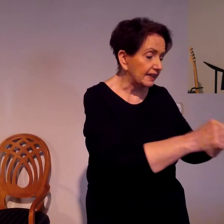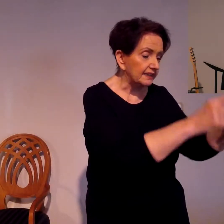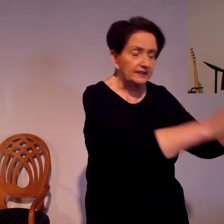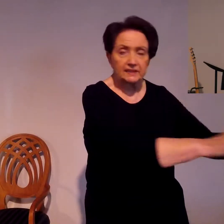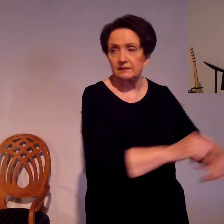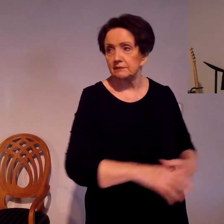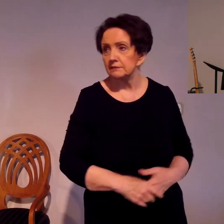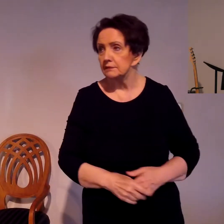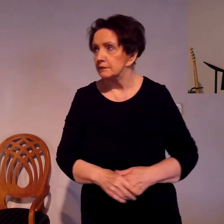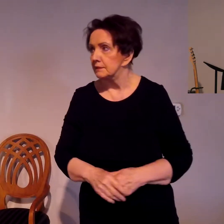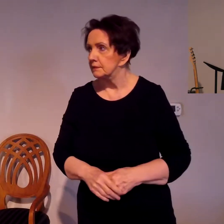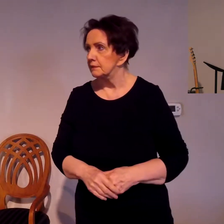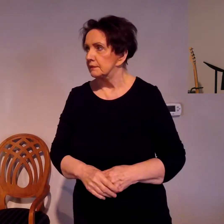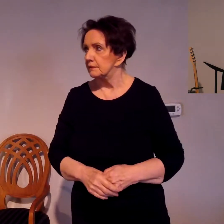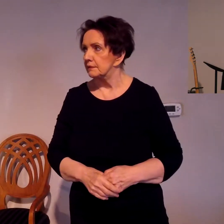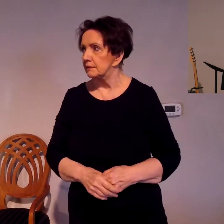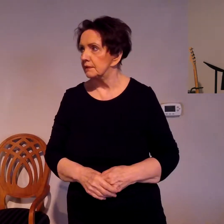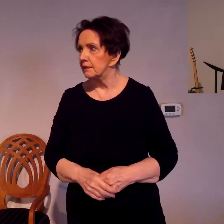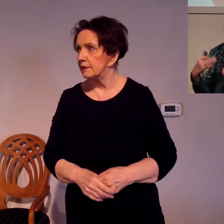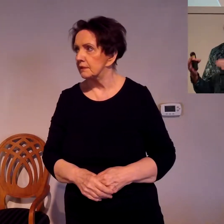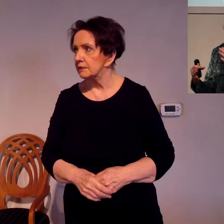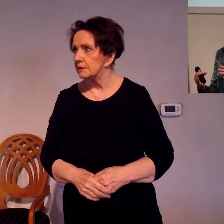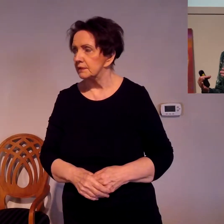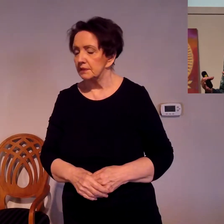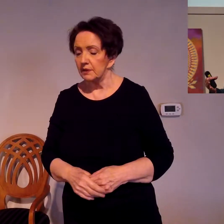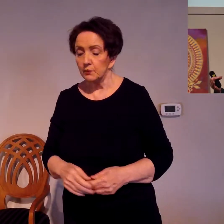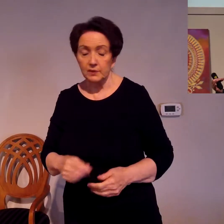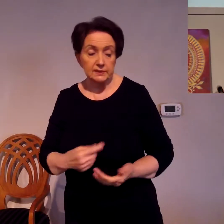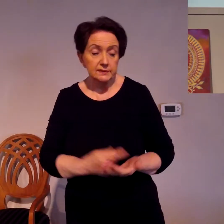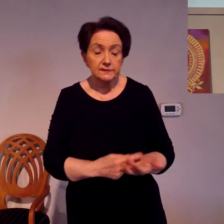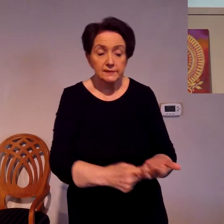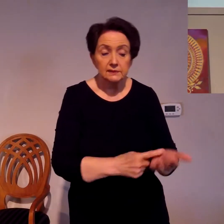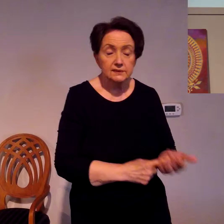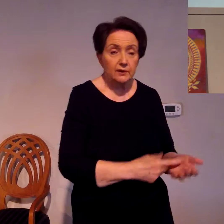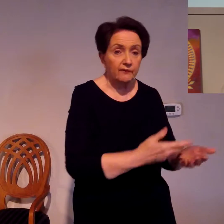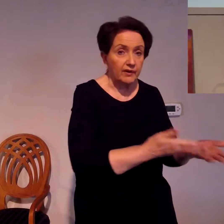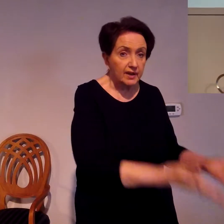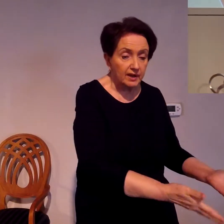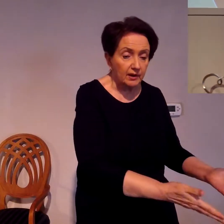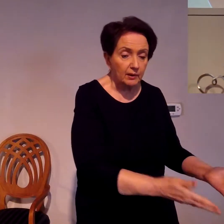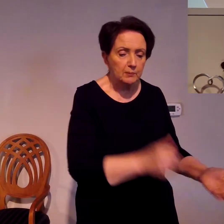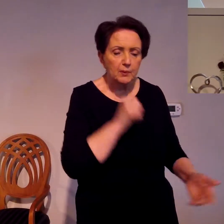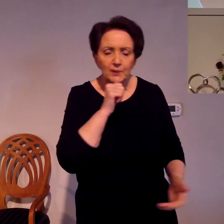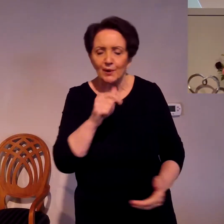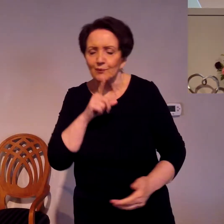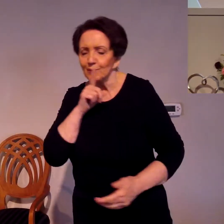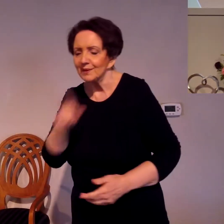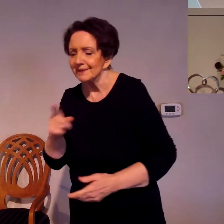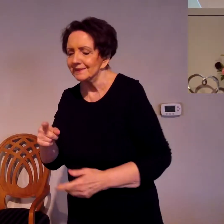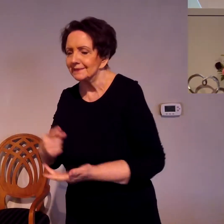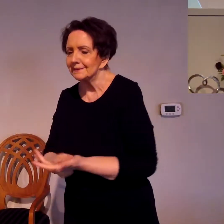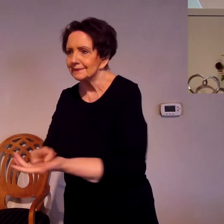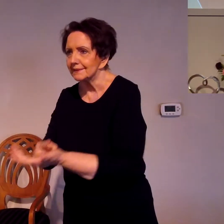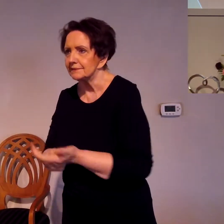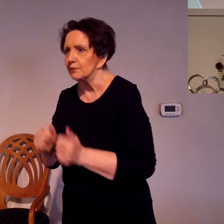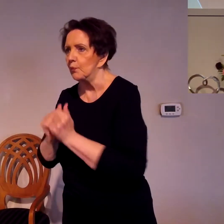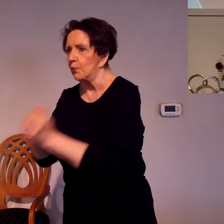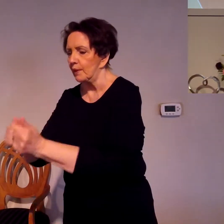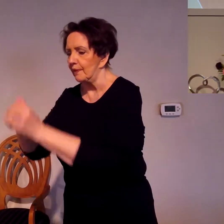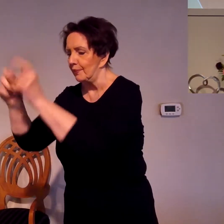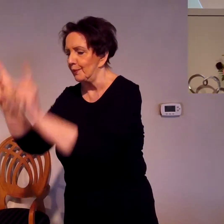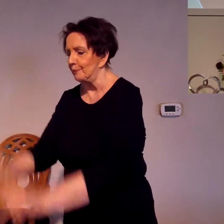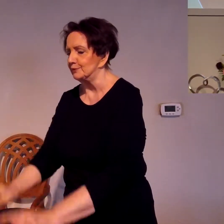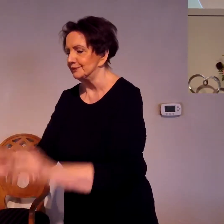Right? And we talk about it over here, but we're not actually talking about it with the person